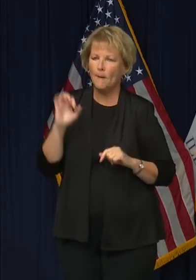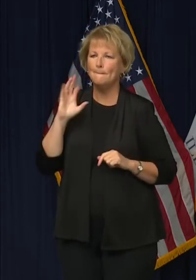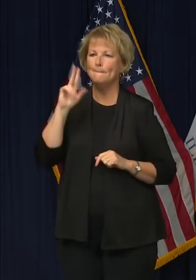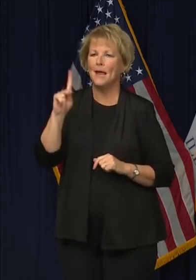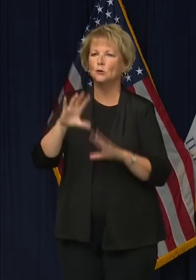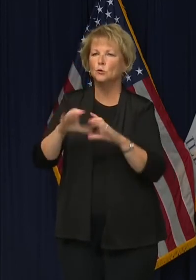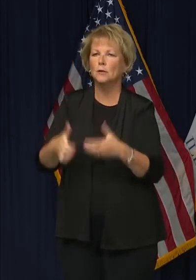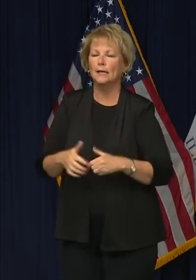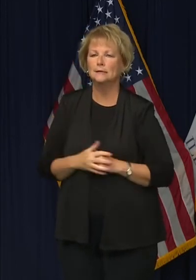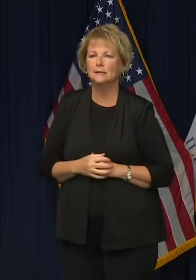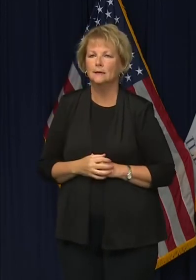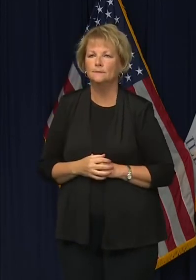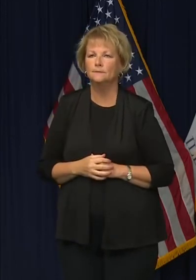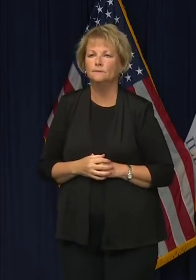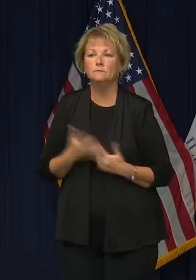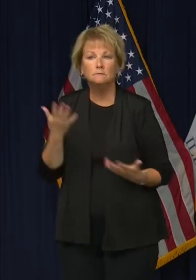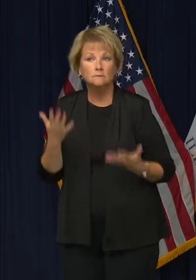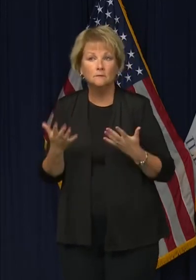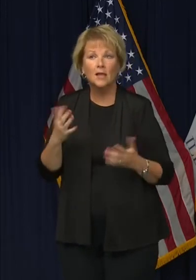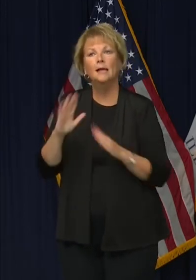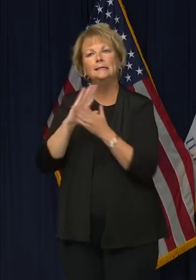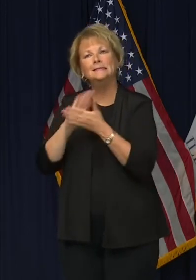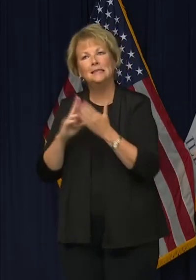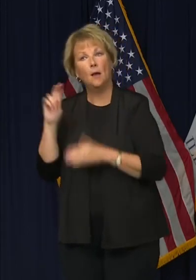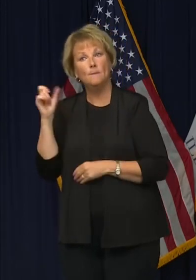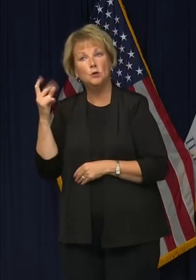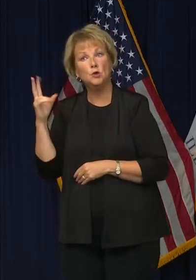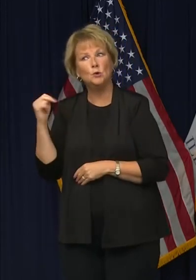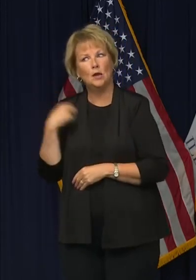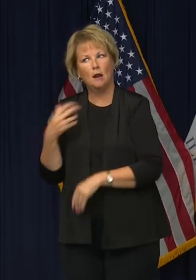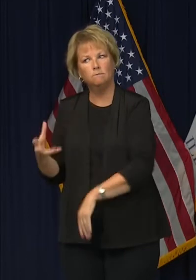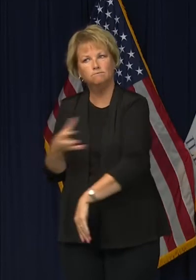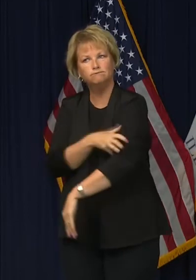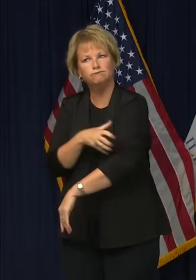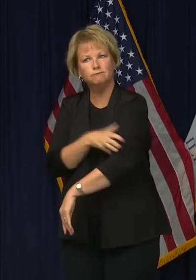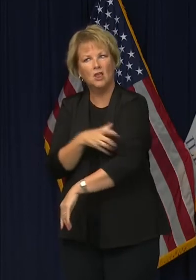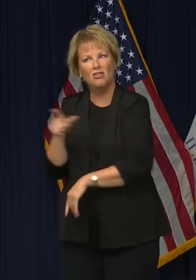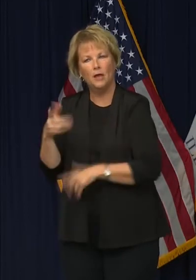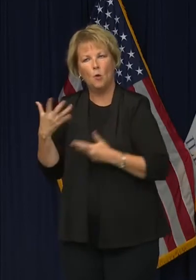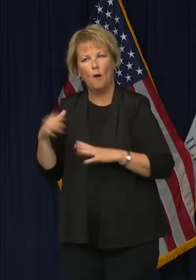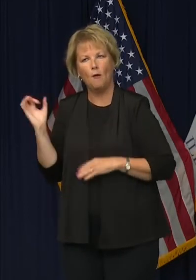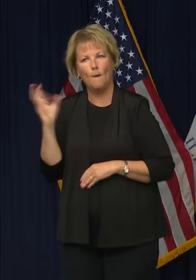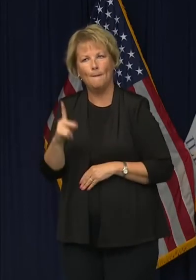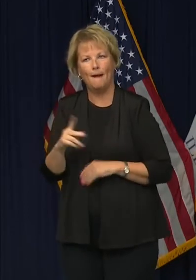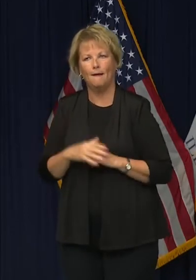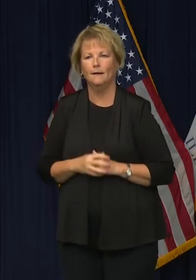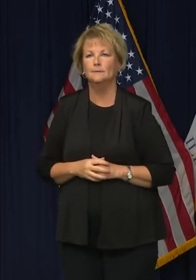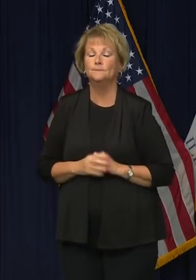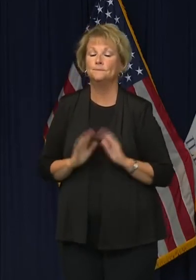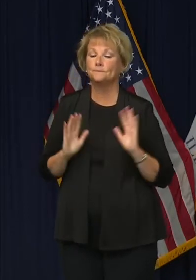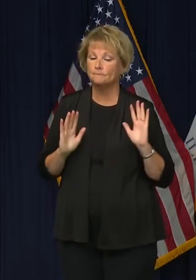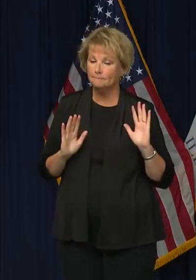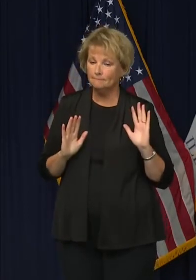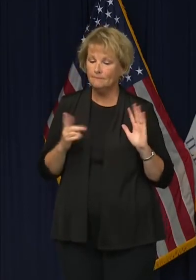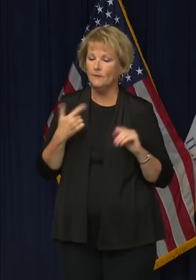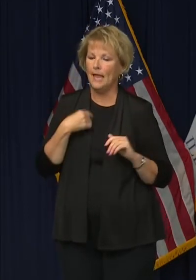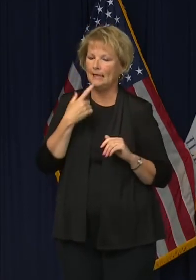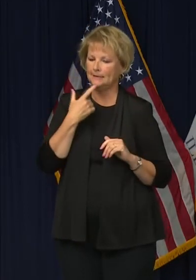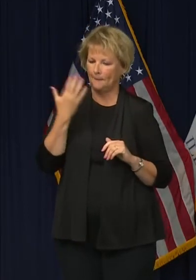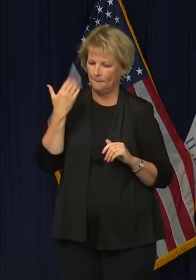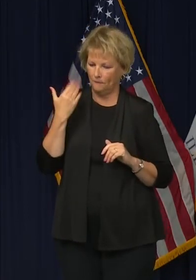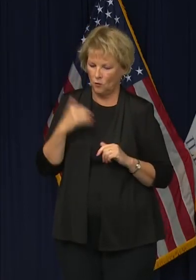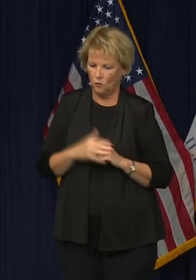to class? As I said to you, We don't have too much power, and I don't think we're ever going to go back. as I said to you